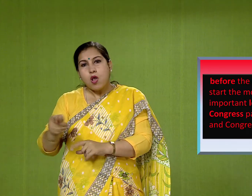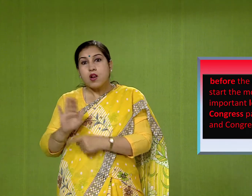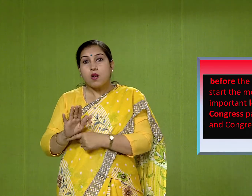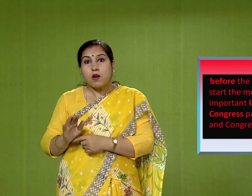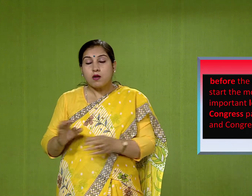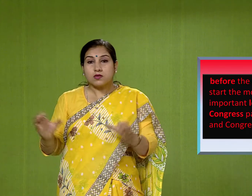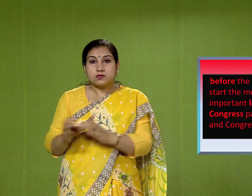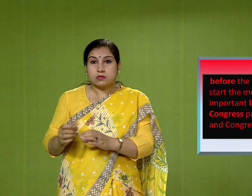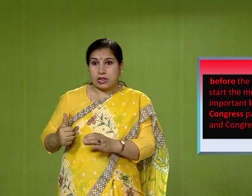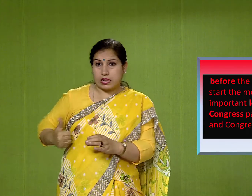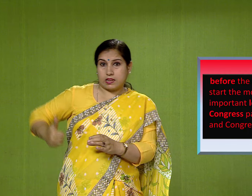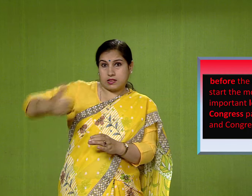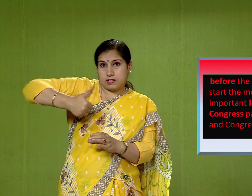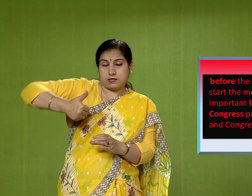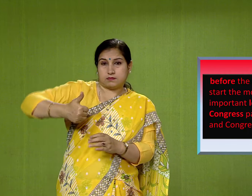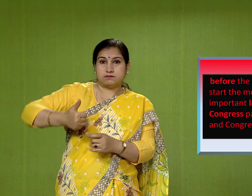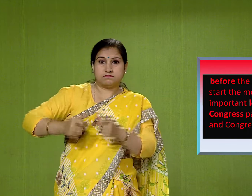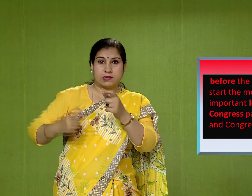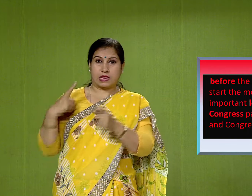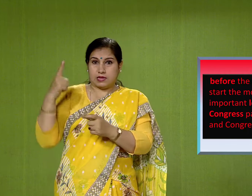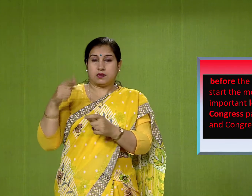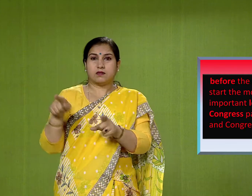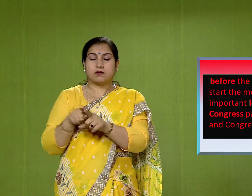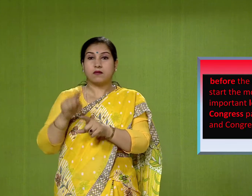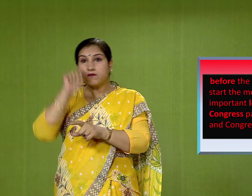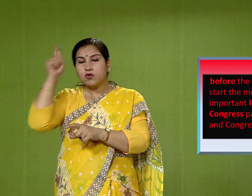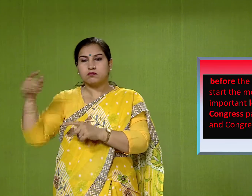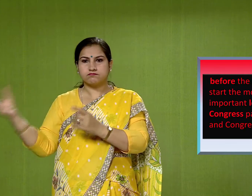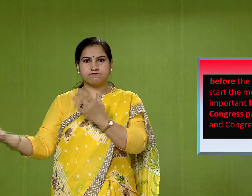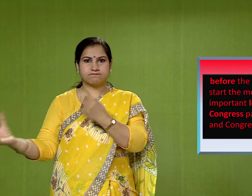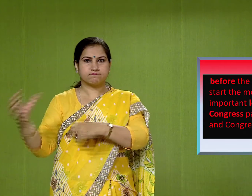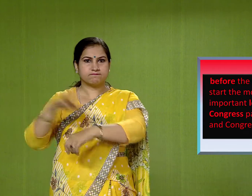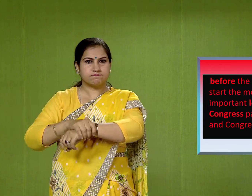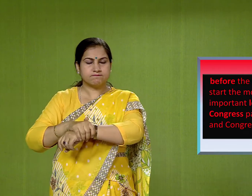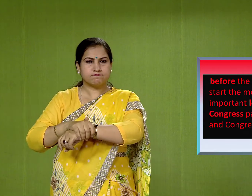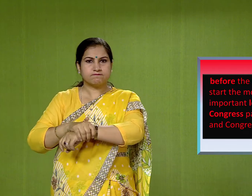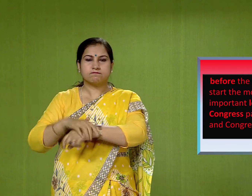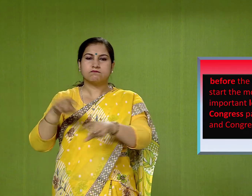party were arrested and Congress was banned.